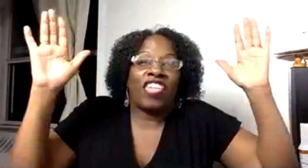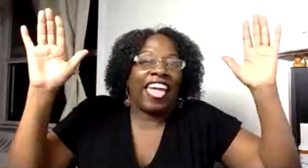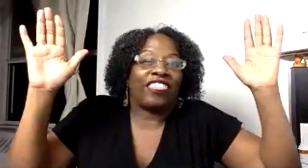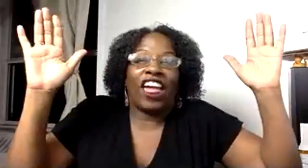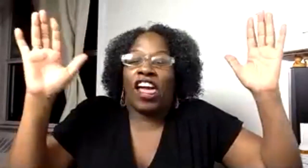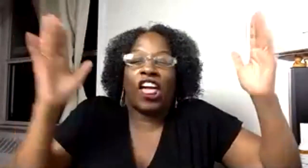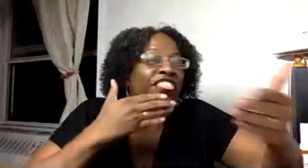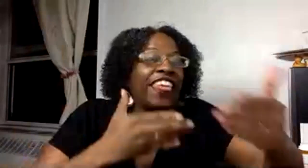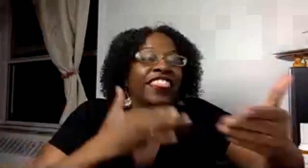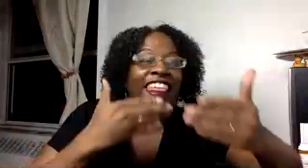Thank you